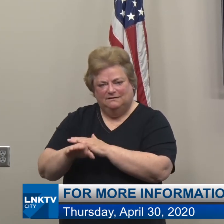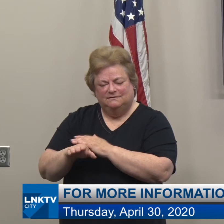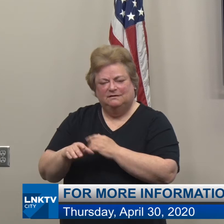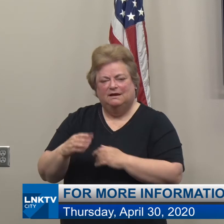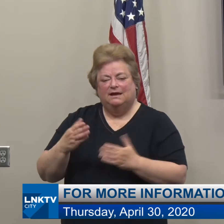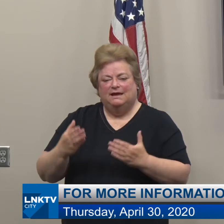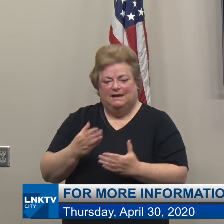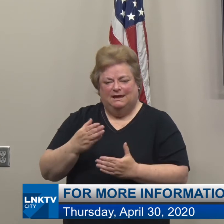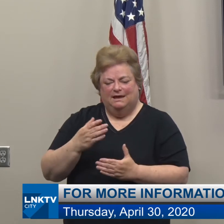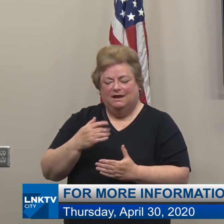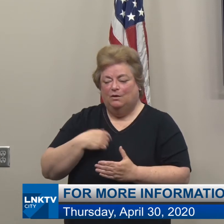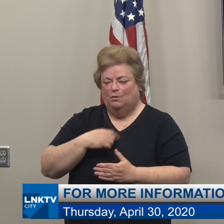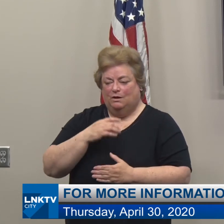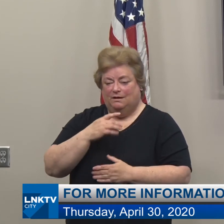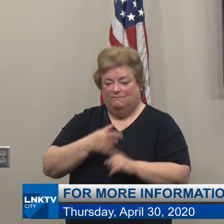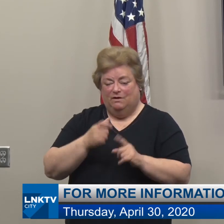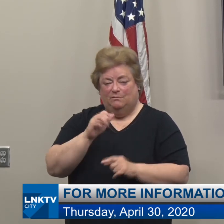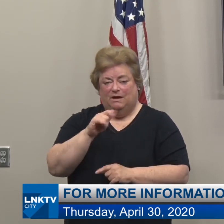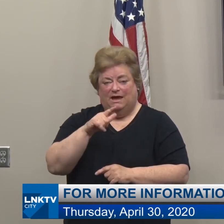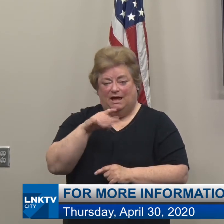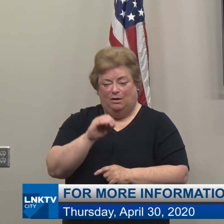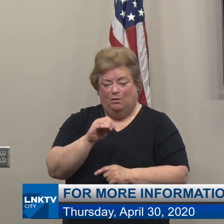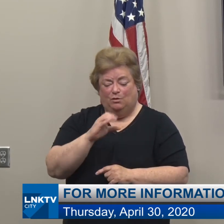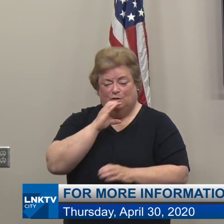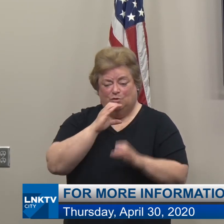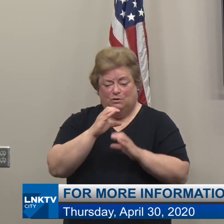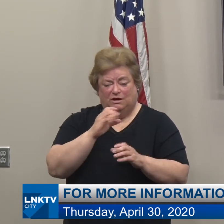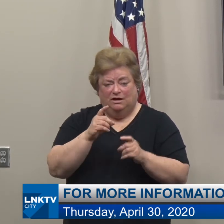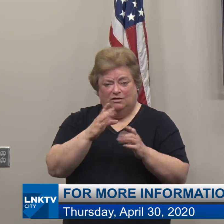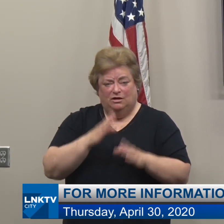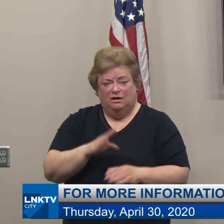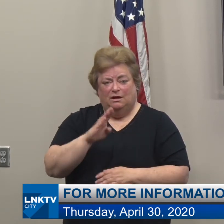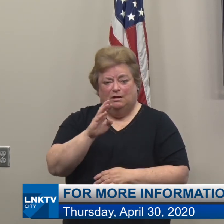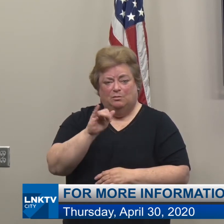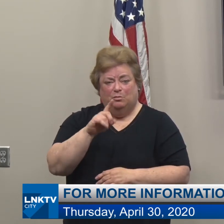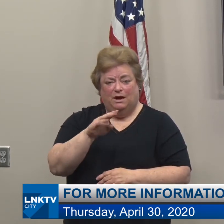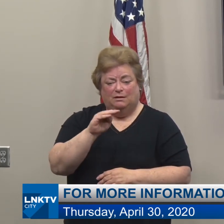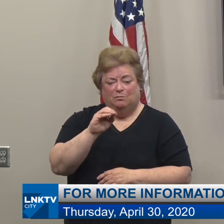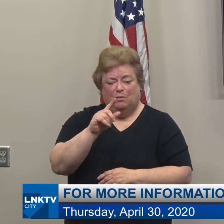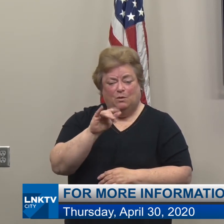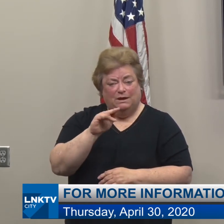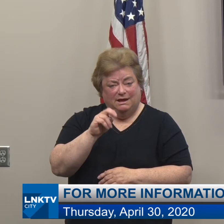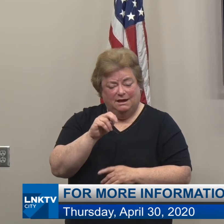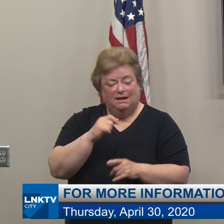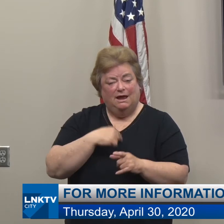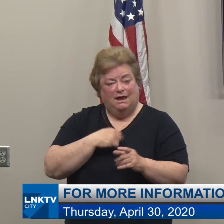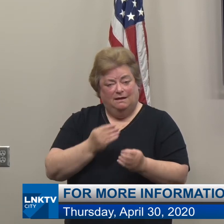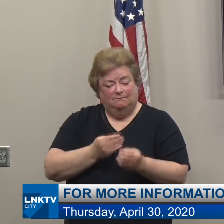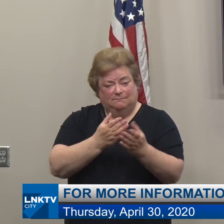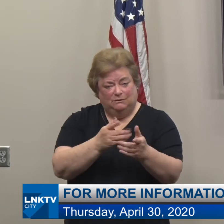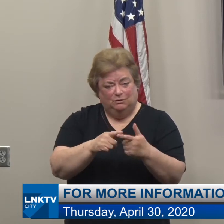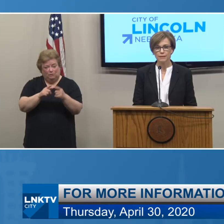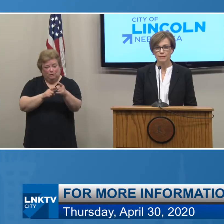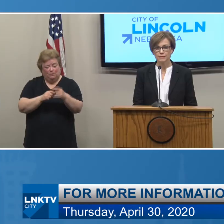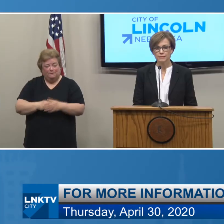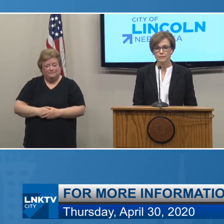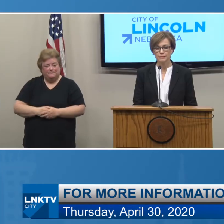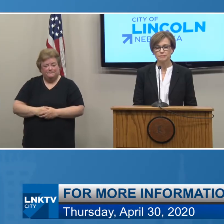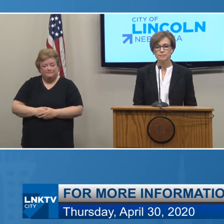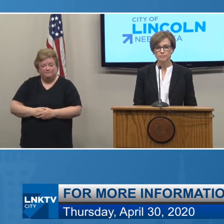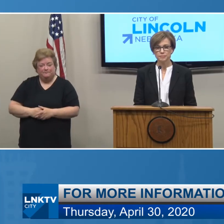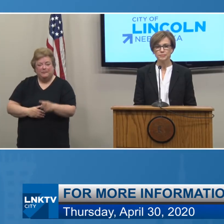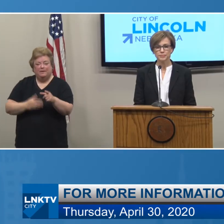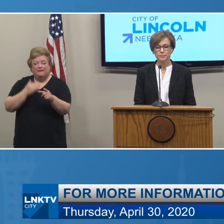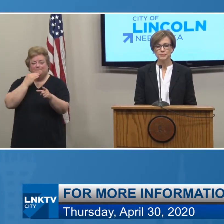Here to speak to ALLO's new offering is ALLO Communications President Brad Moline. With that, Brad, I'd hand it over to you. Well, thank